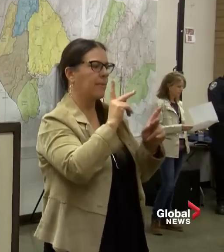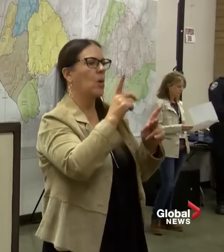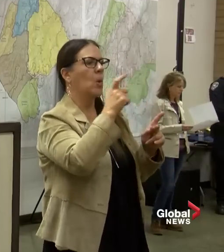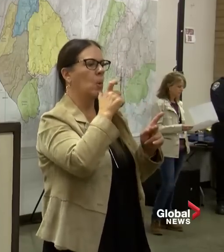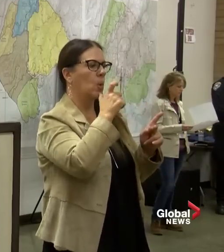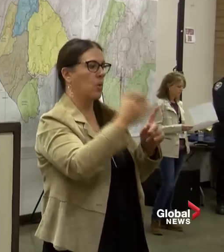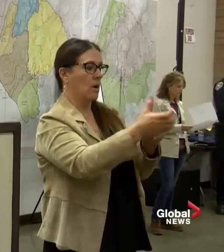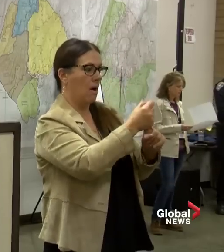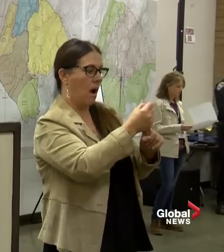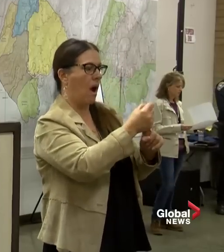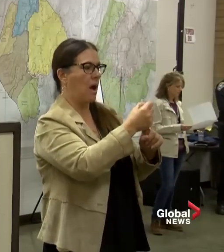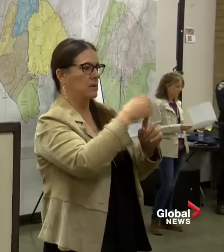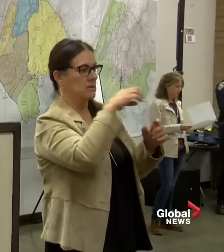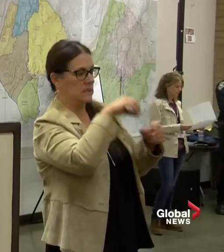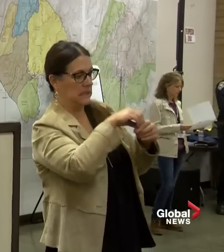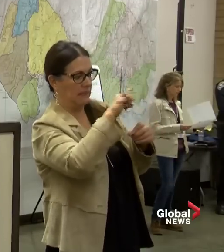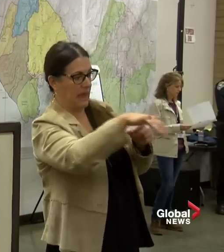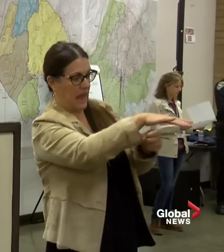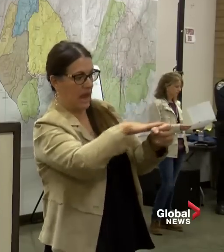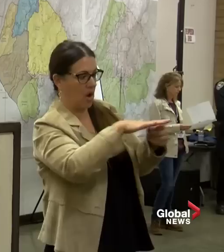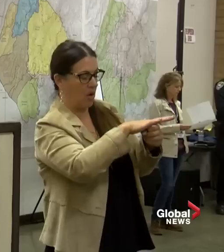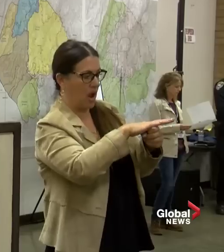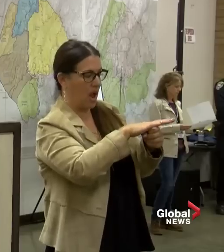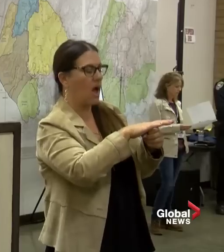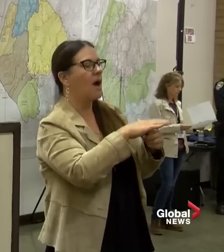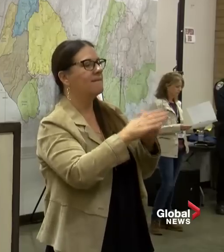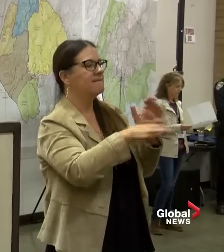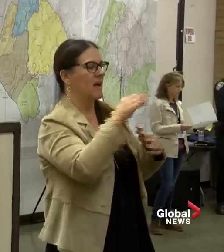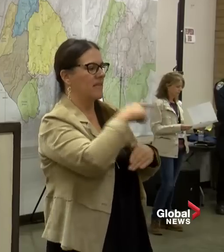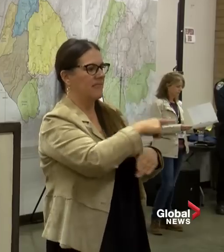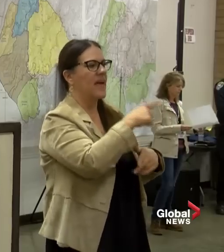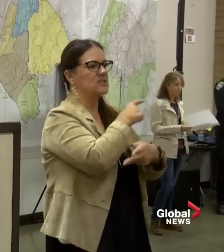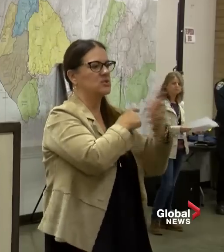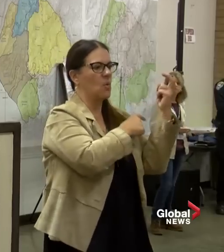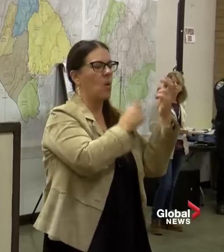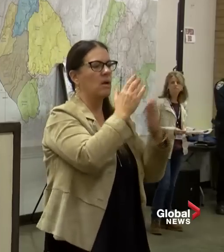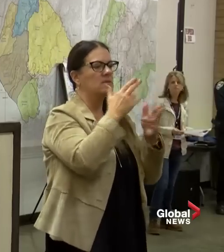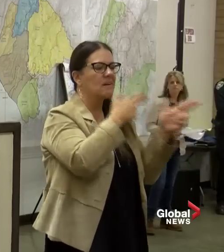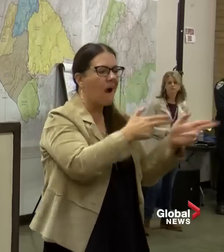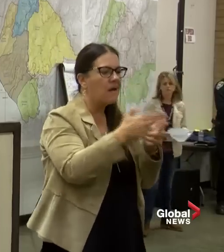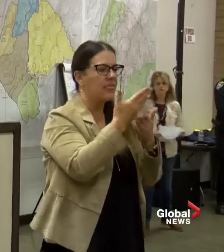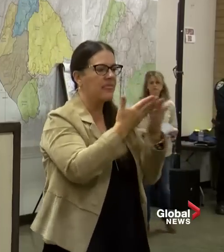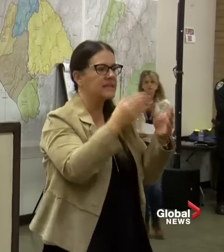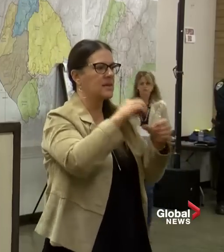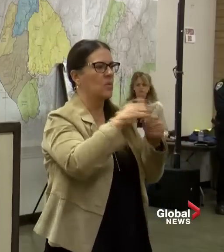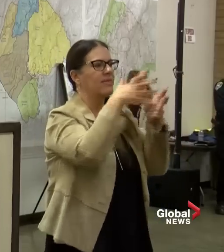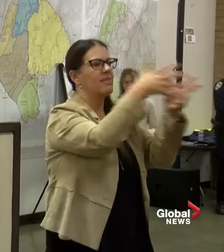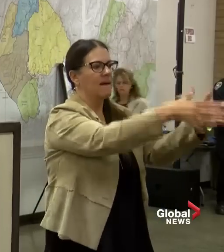the areas that they shouldn't be. That's my report for tonight.